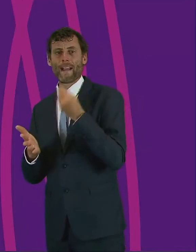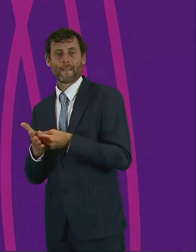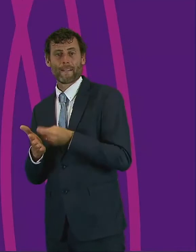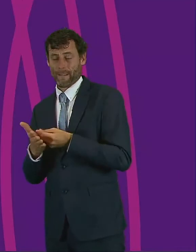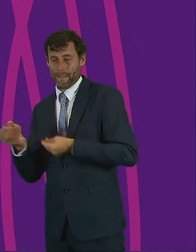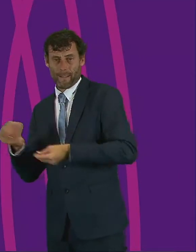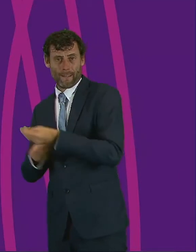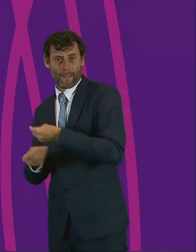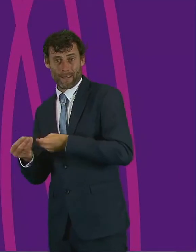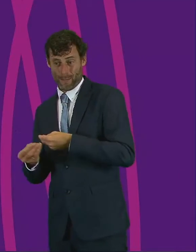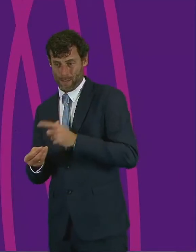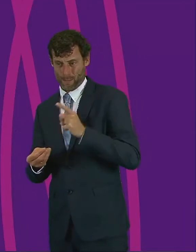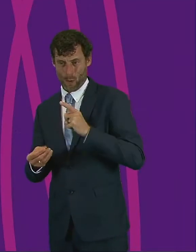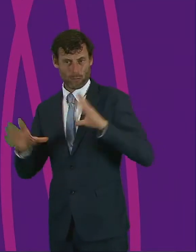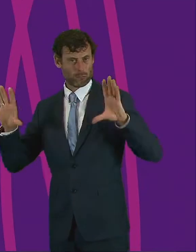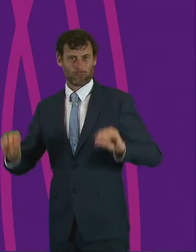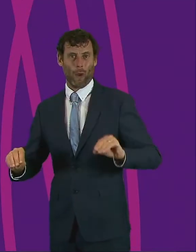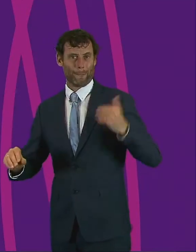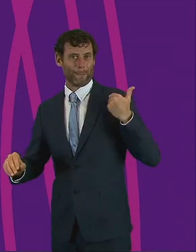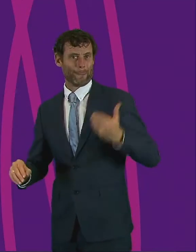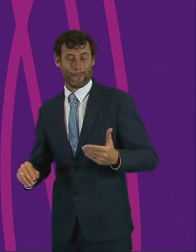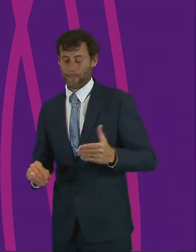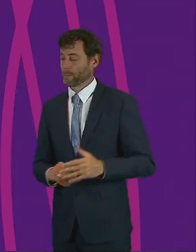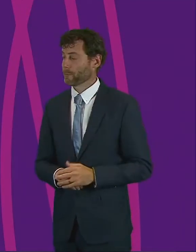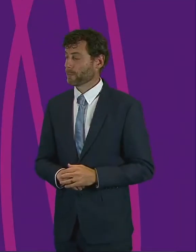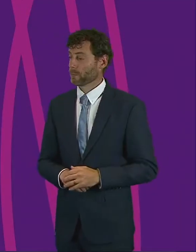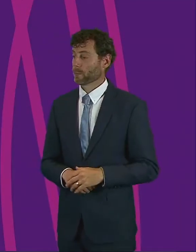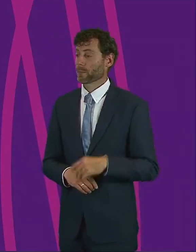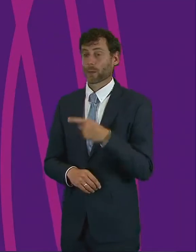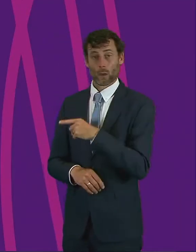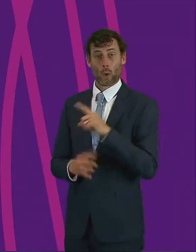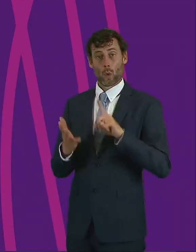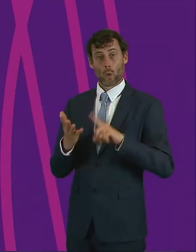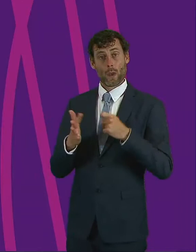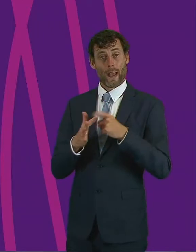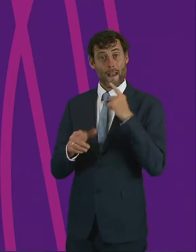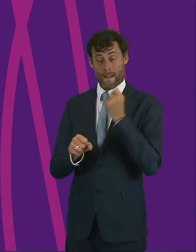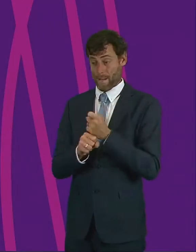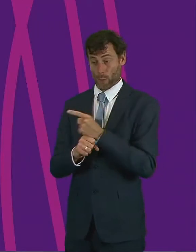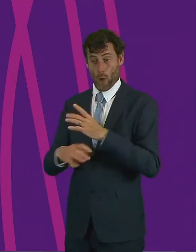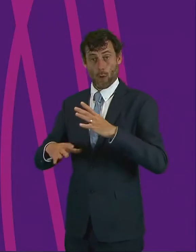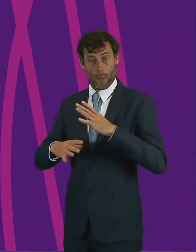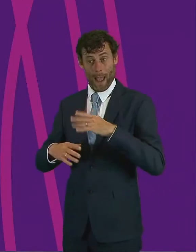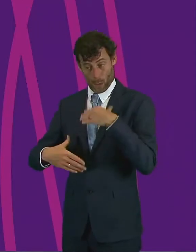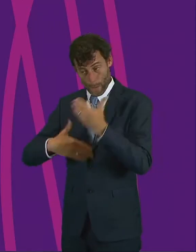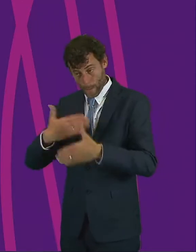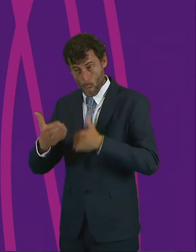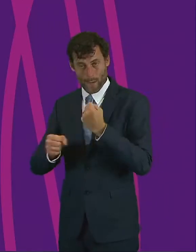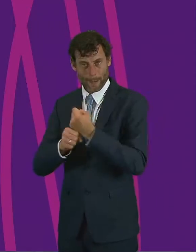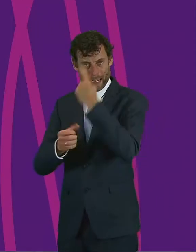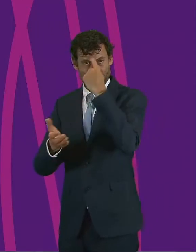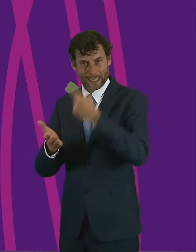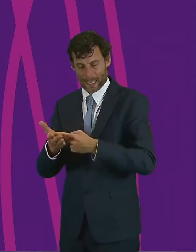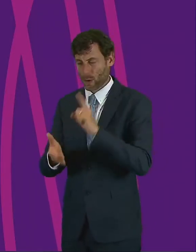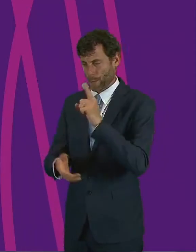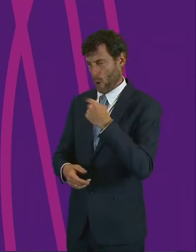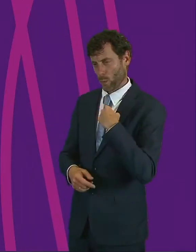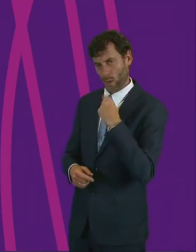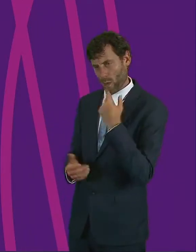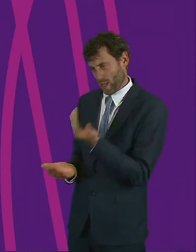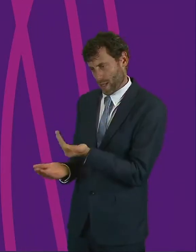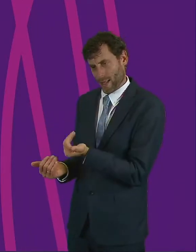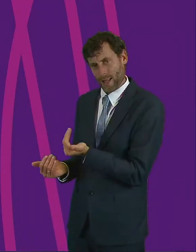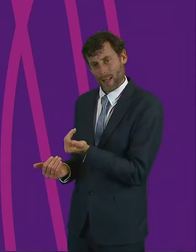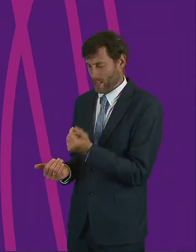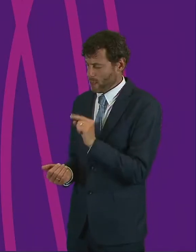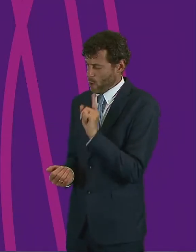COVID-19 outbreak. While the update showed that the UK Government is willing to act, we'll continue to press for action that better meets the needs